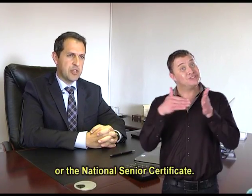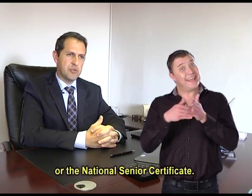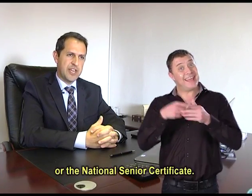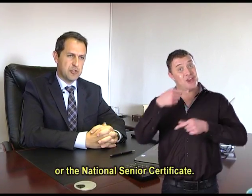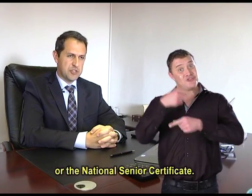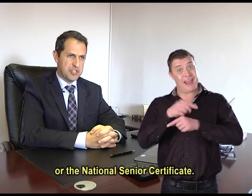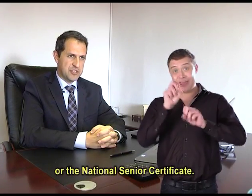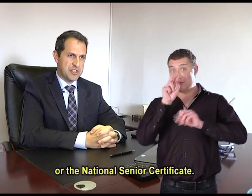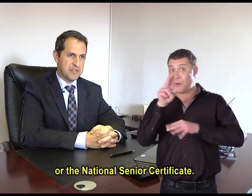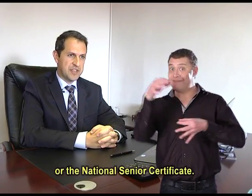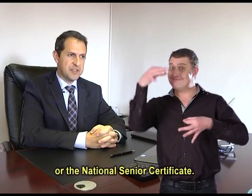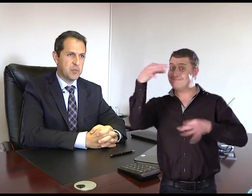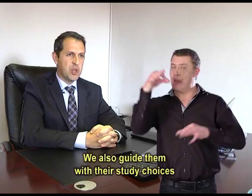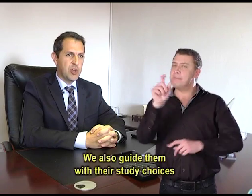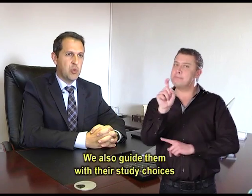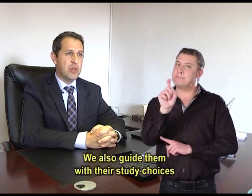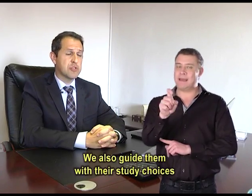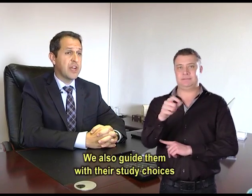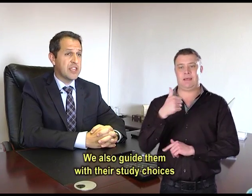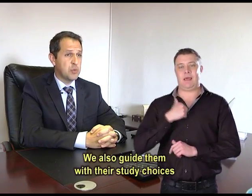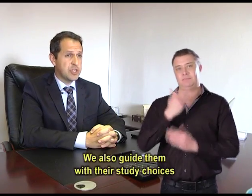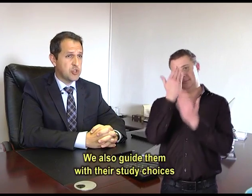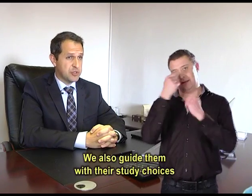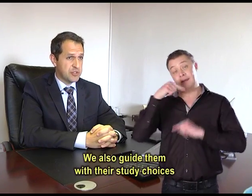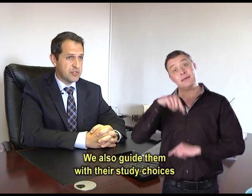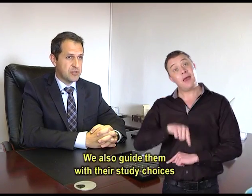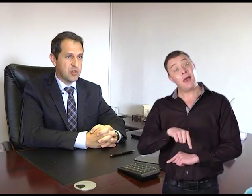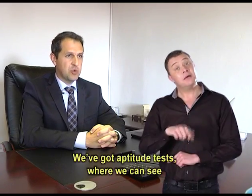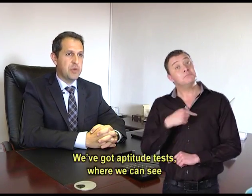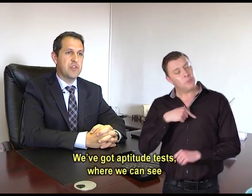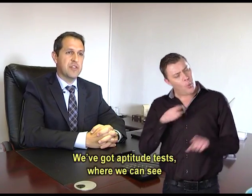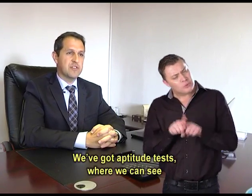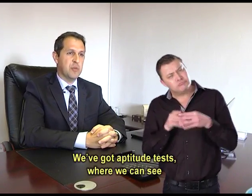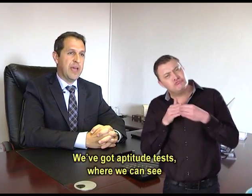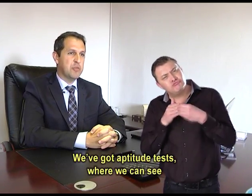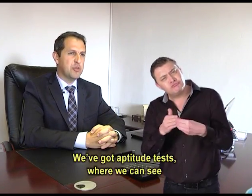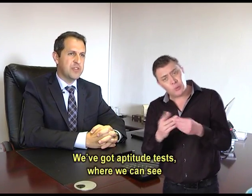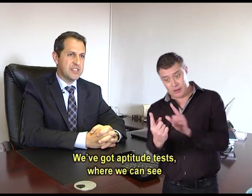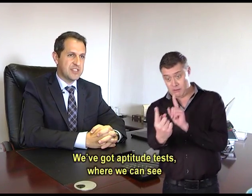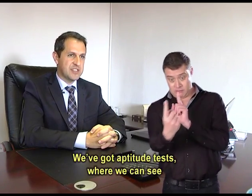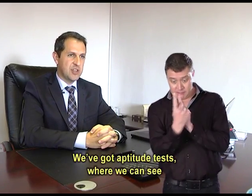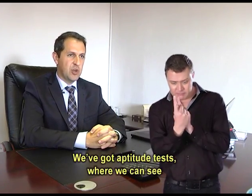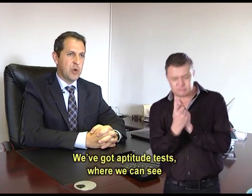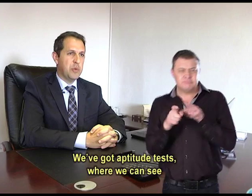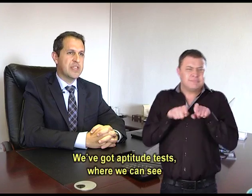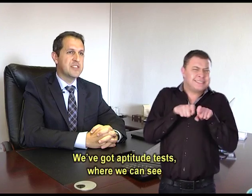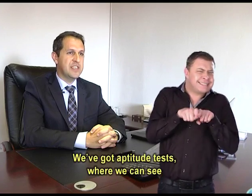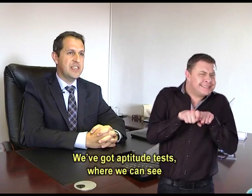us, or the National Senior Certificate. We also guide them with their choices. So we've got some aptitude tests where we can see